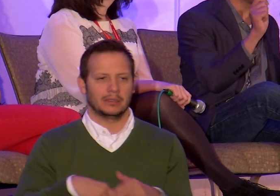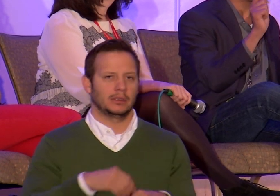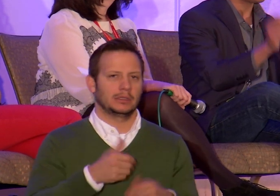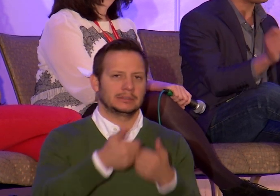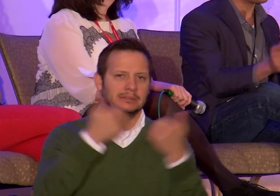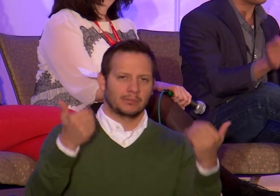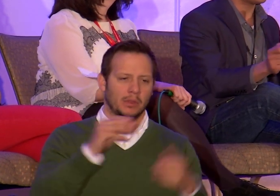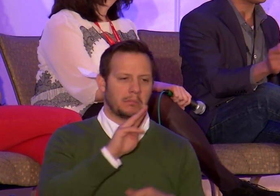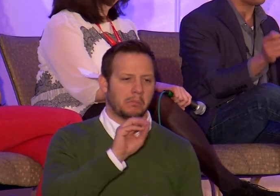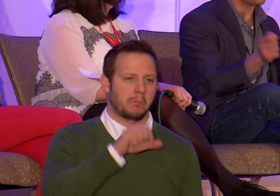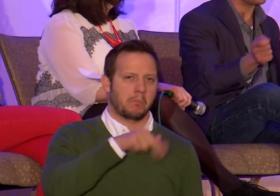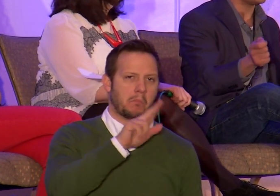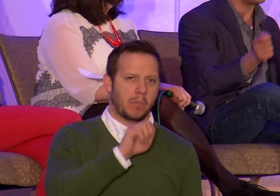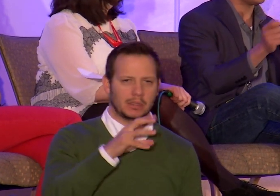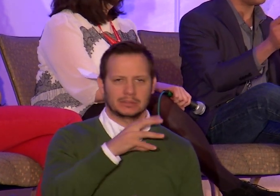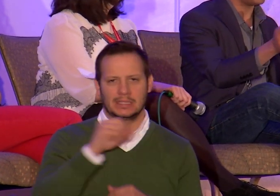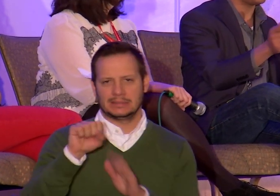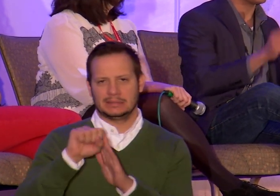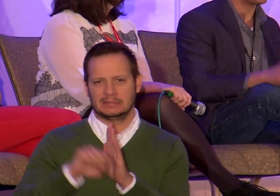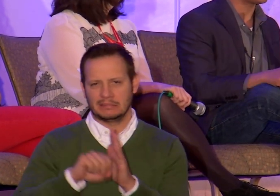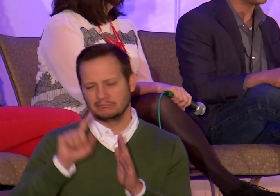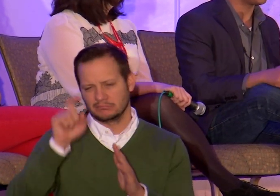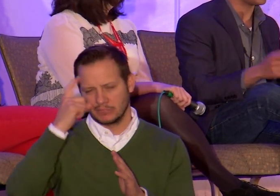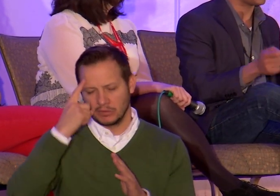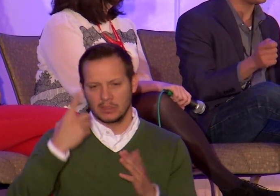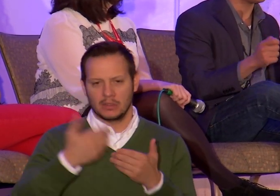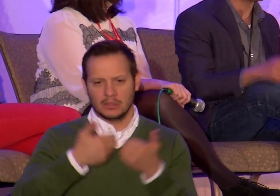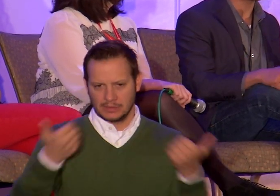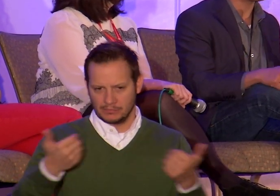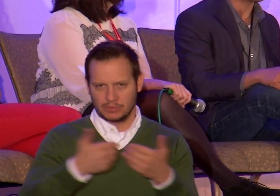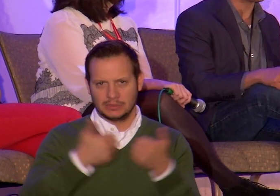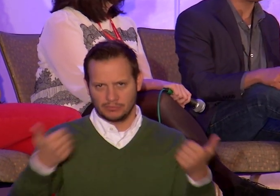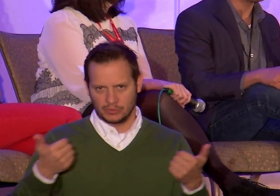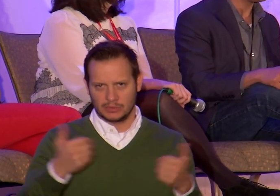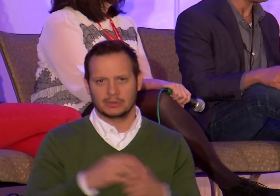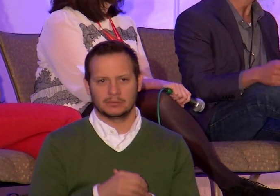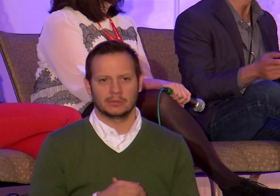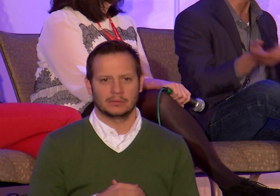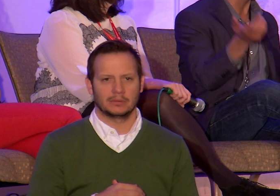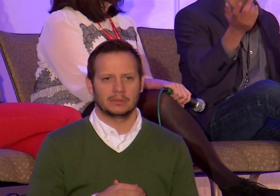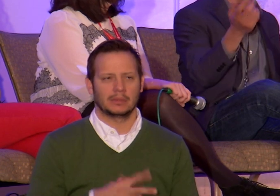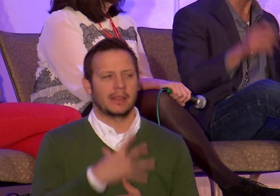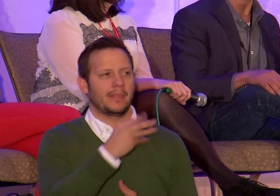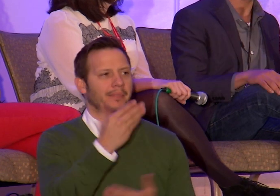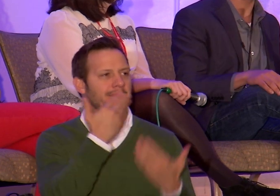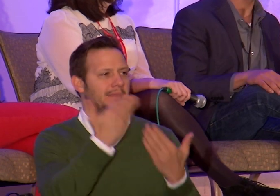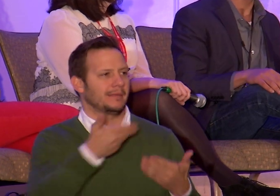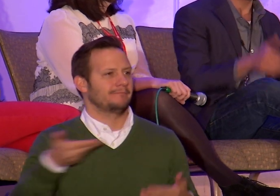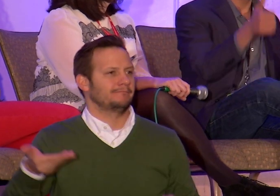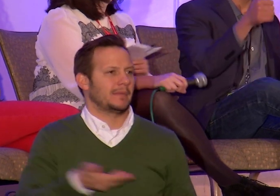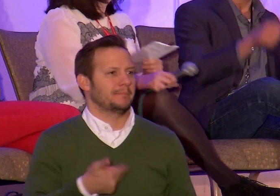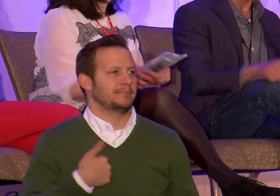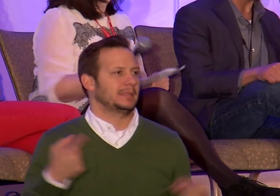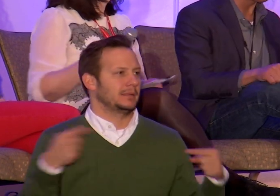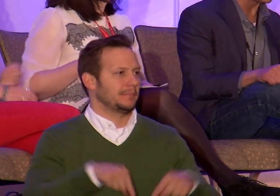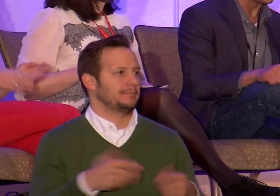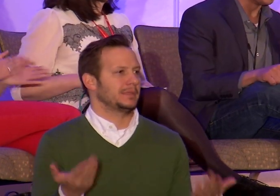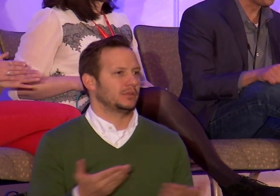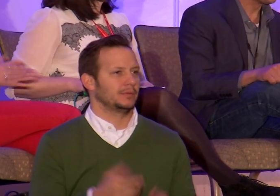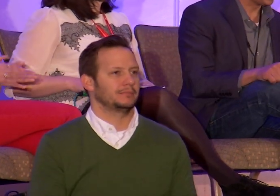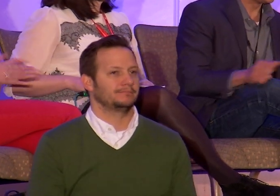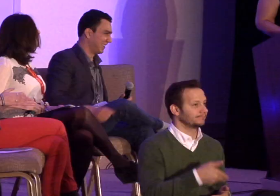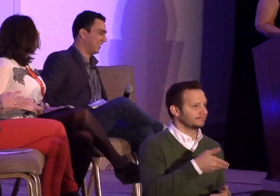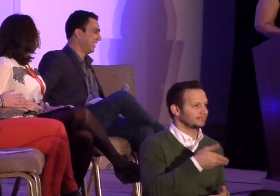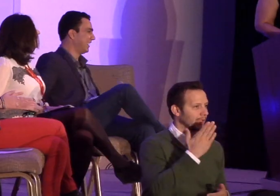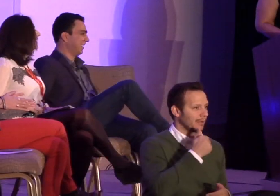to support those who are in need in countries in which atheism is considered a crime. And thank you for inviting me here. God bless you.